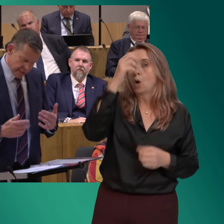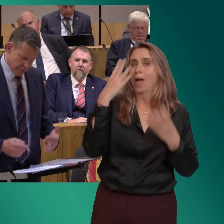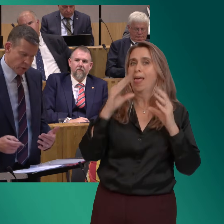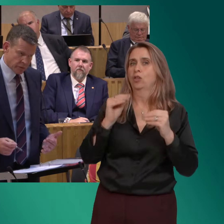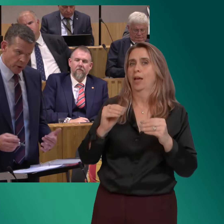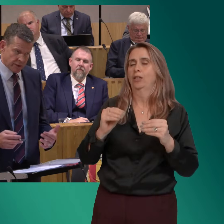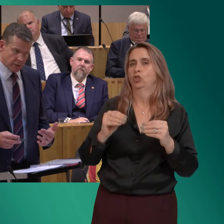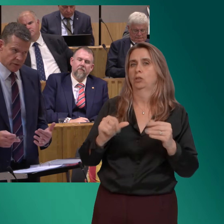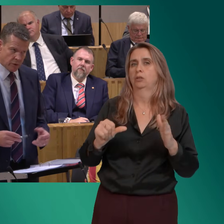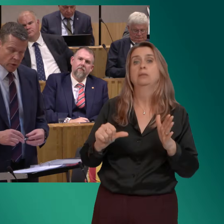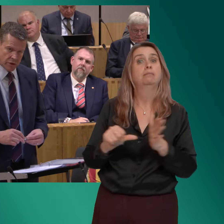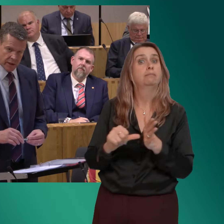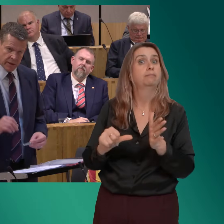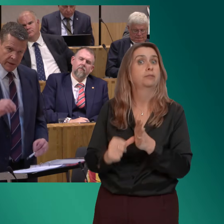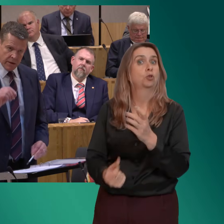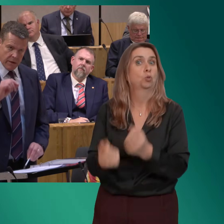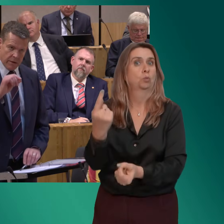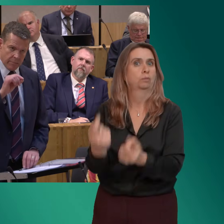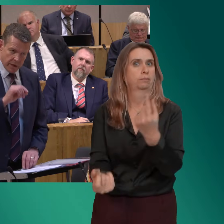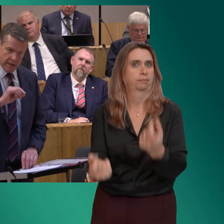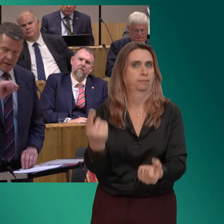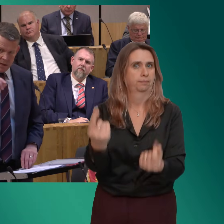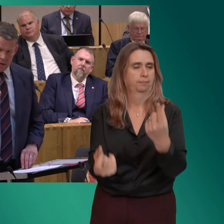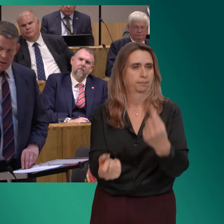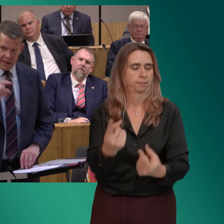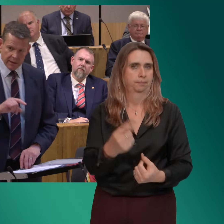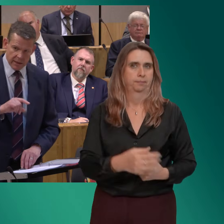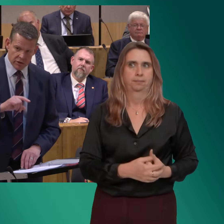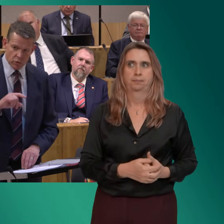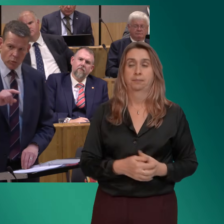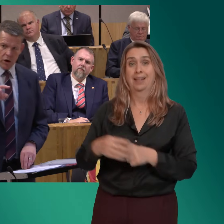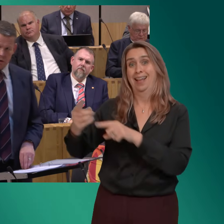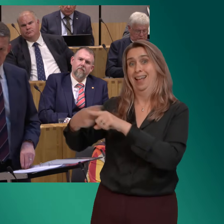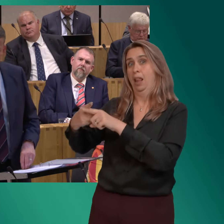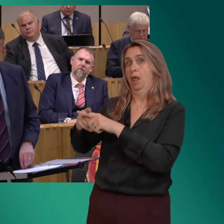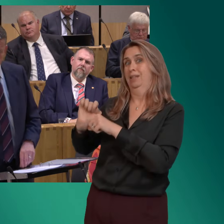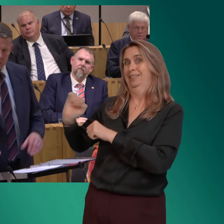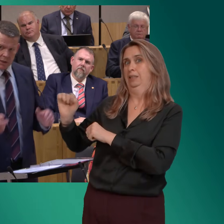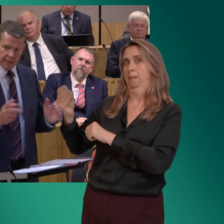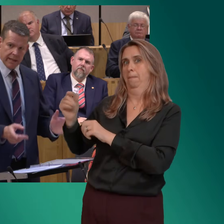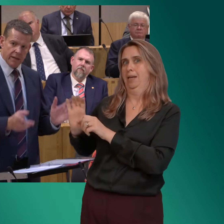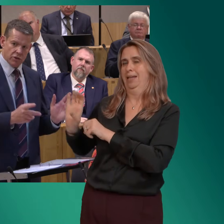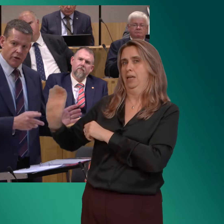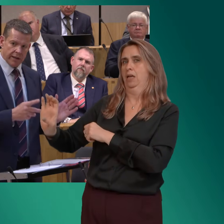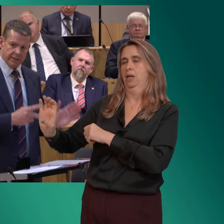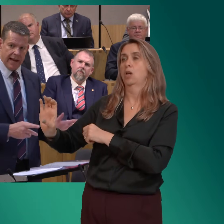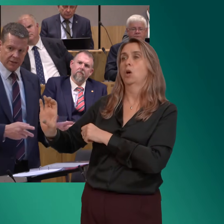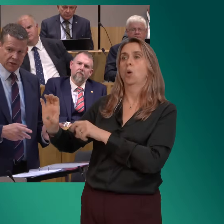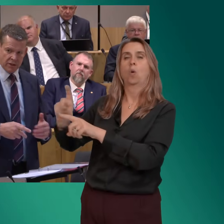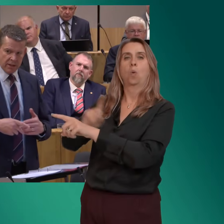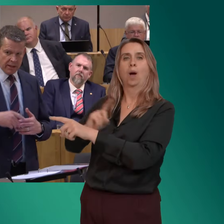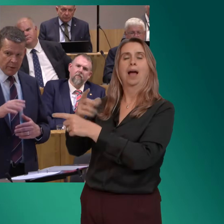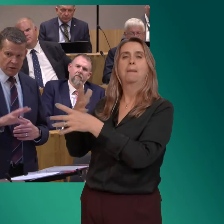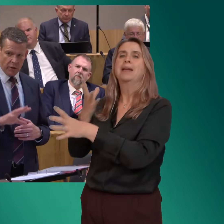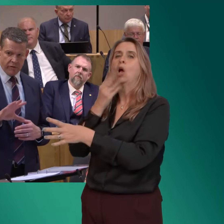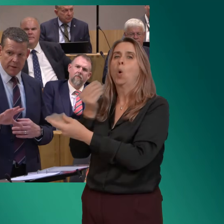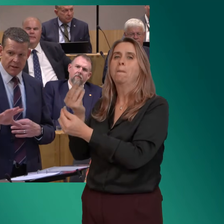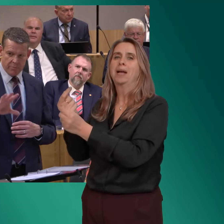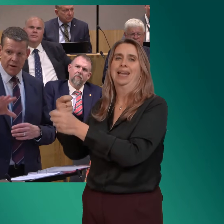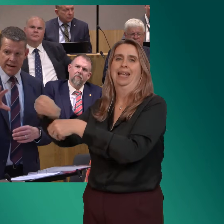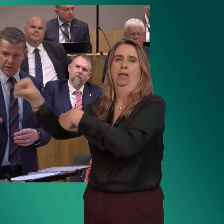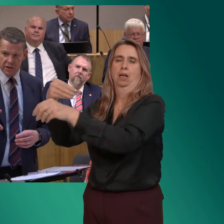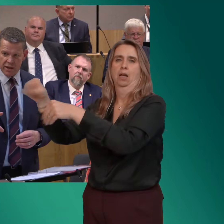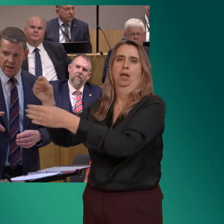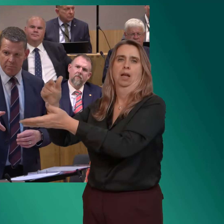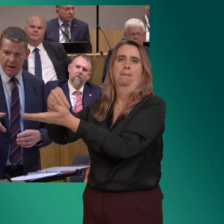It's important to point out, of course, that the money in England was in order to clear historic debts. Now, it's not for me